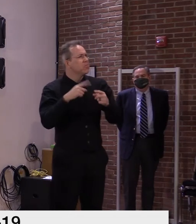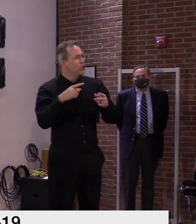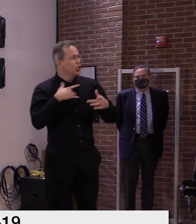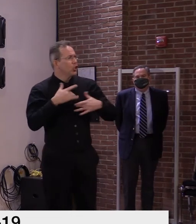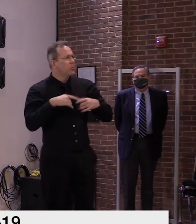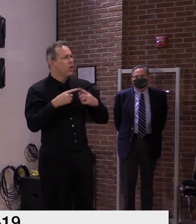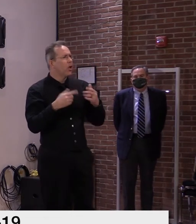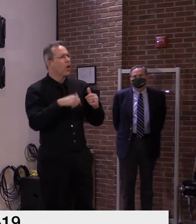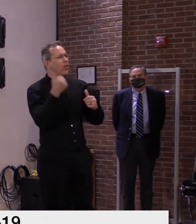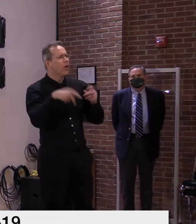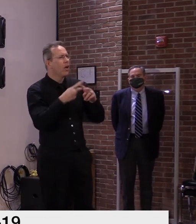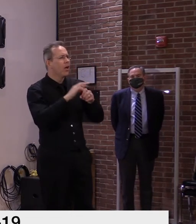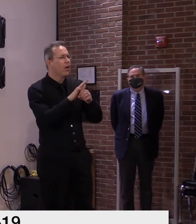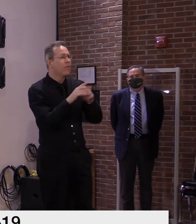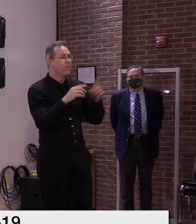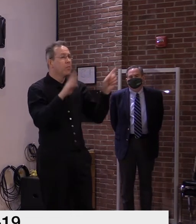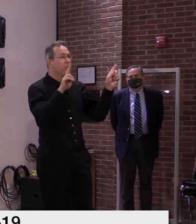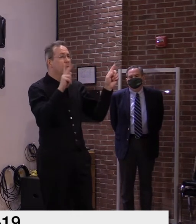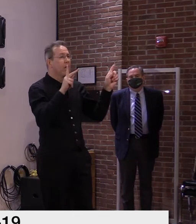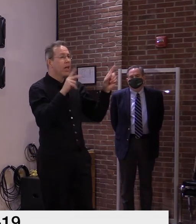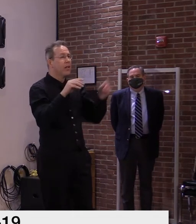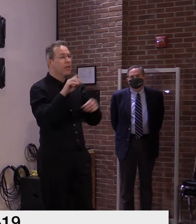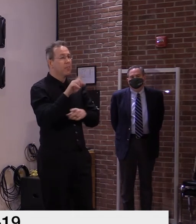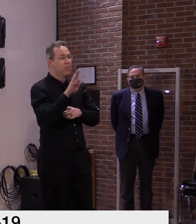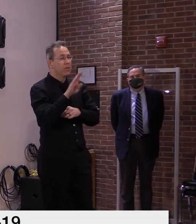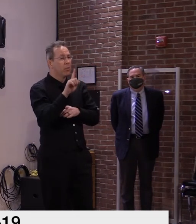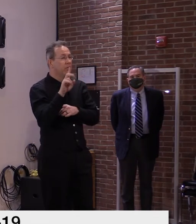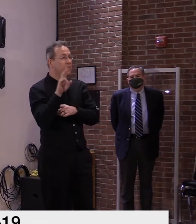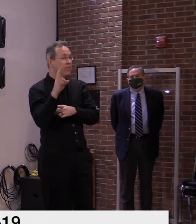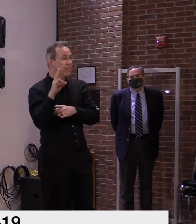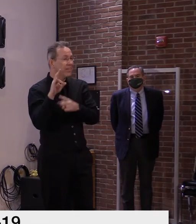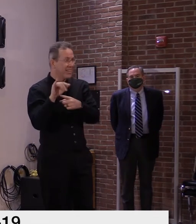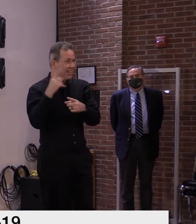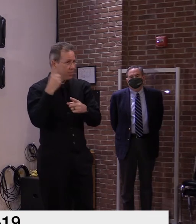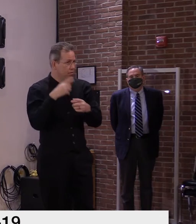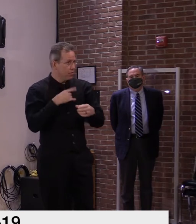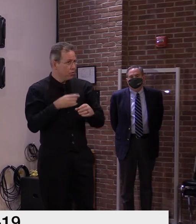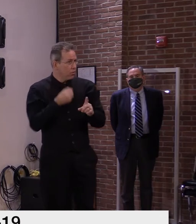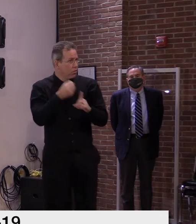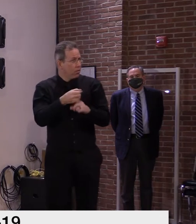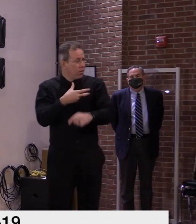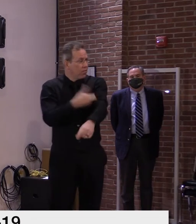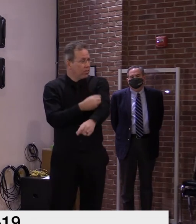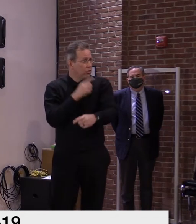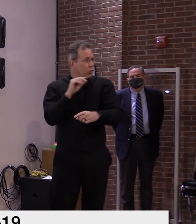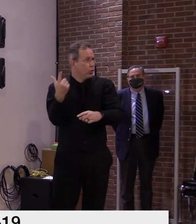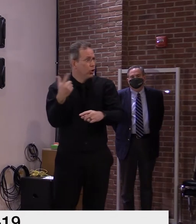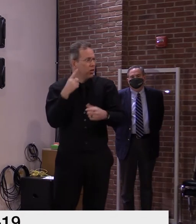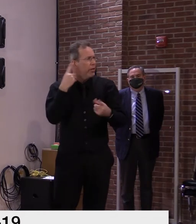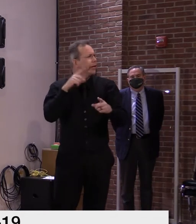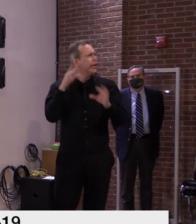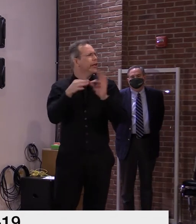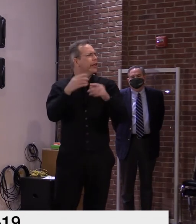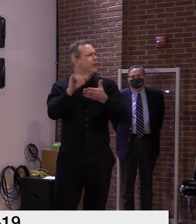Yeah, thanks for that question. It gives me a chance to announce that we did get some results back from the specimens we